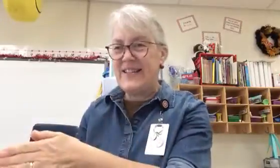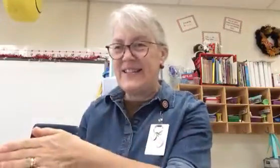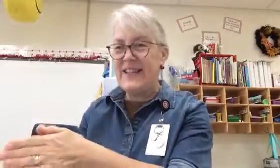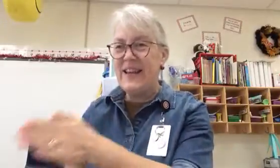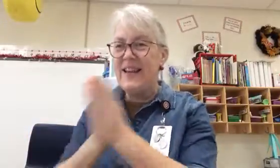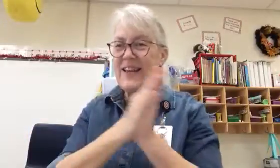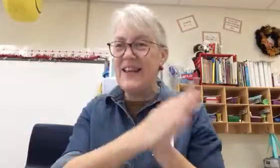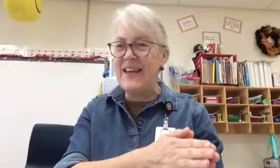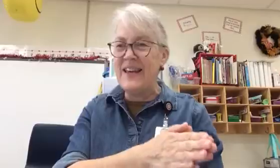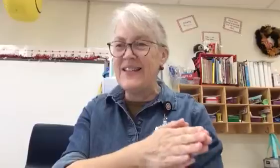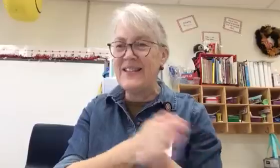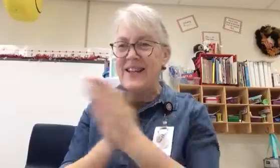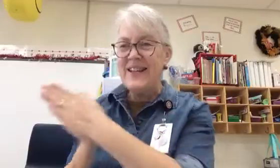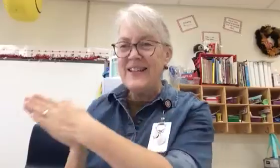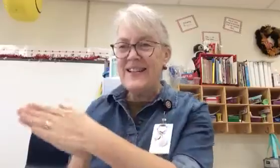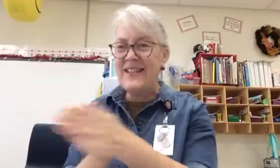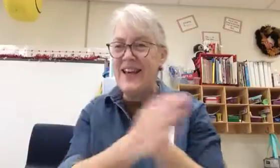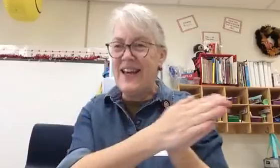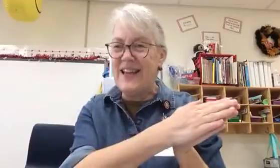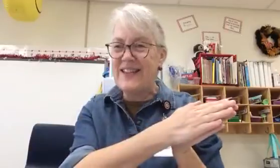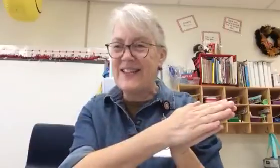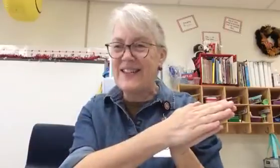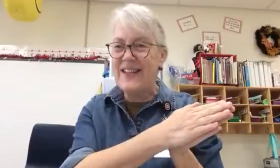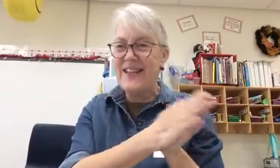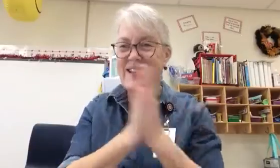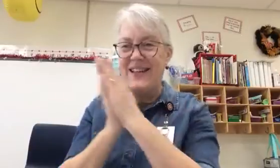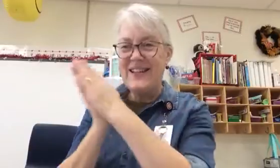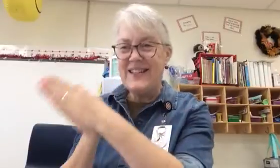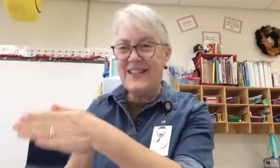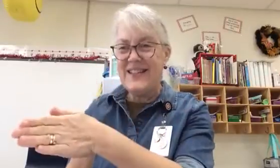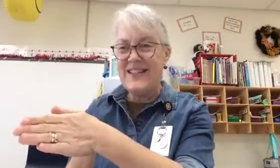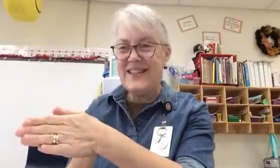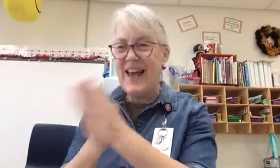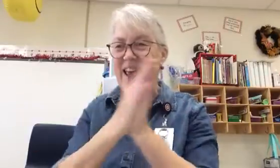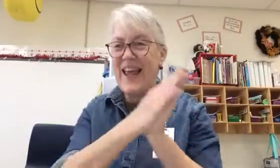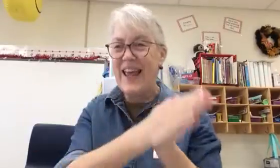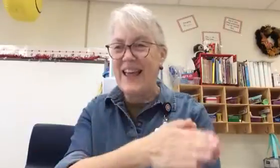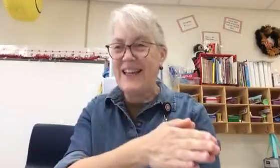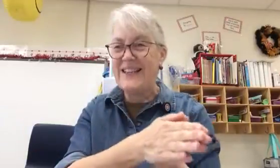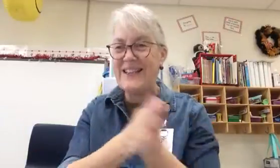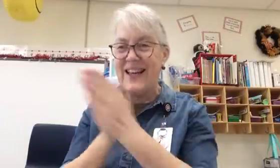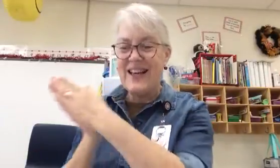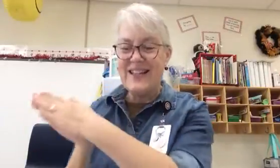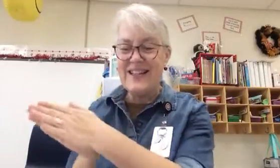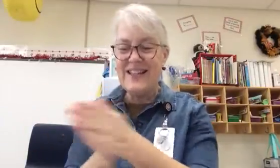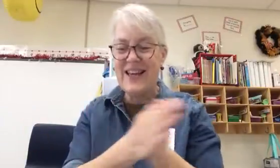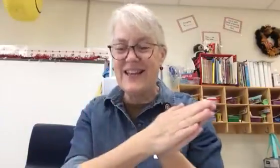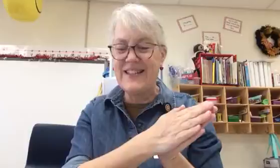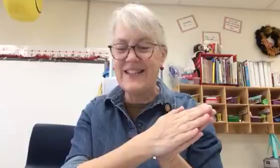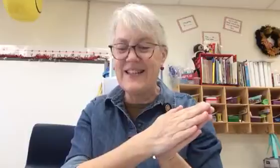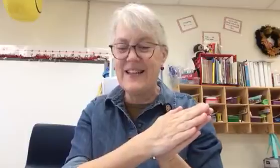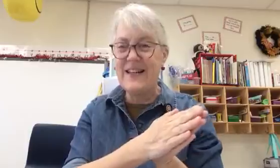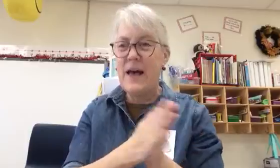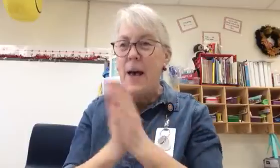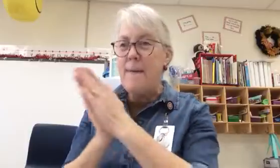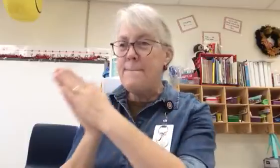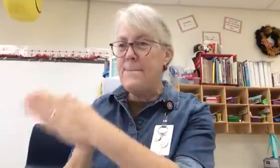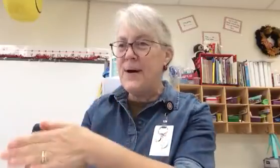s, x, six, b,